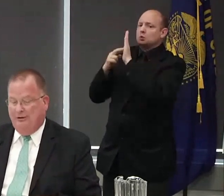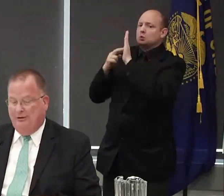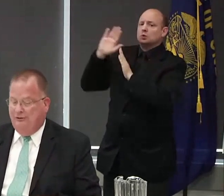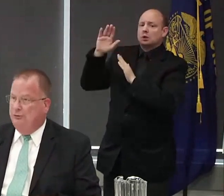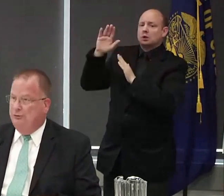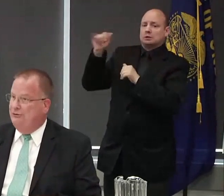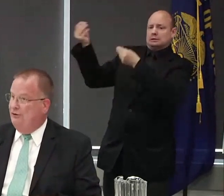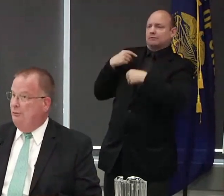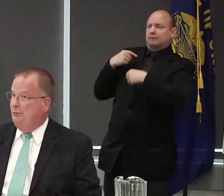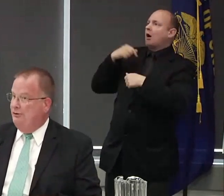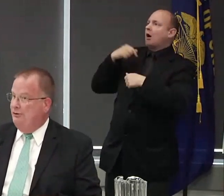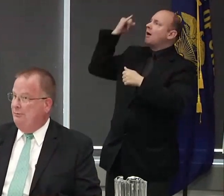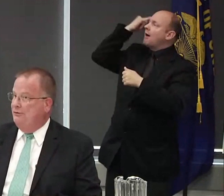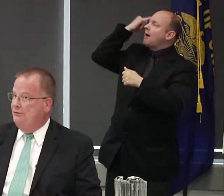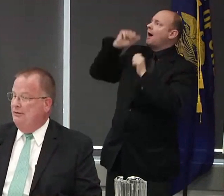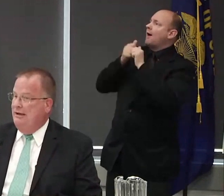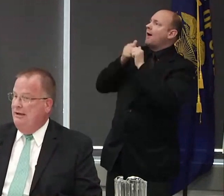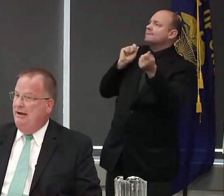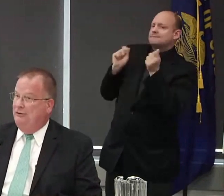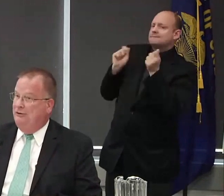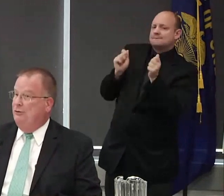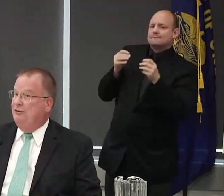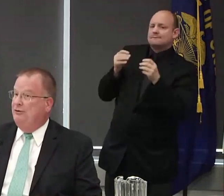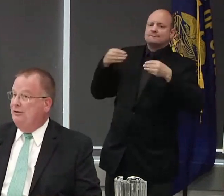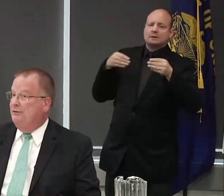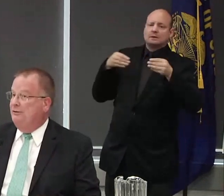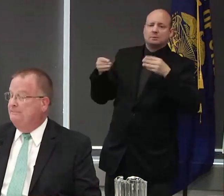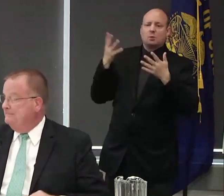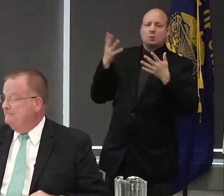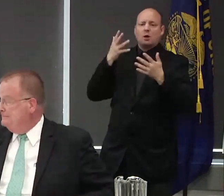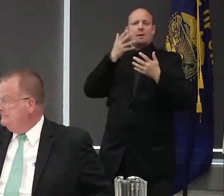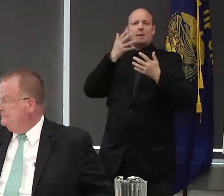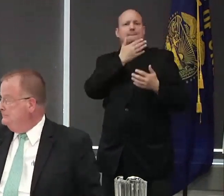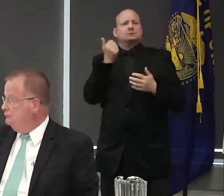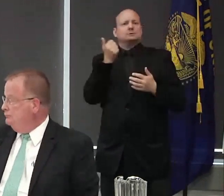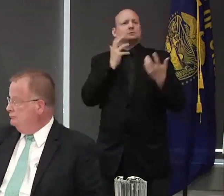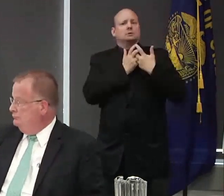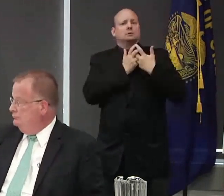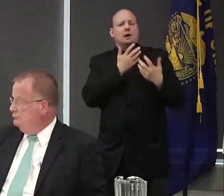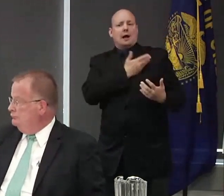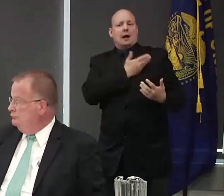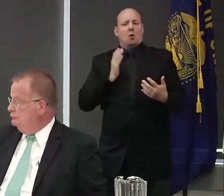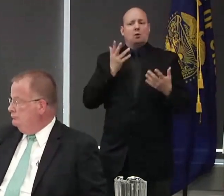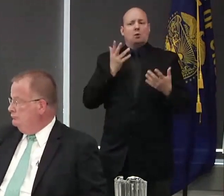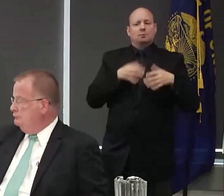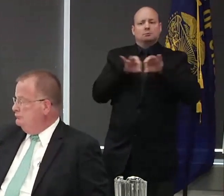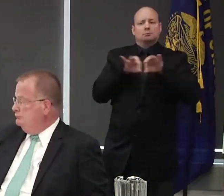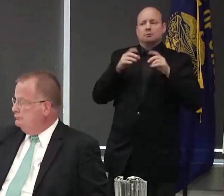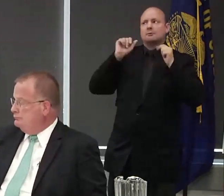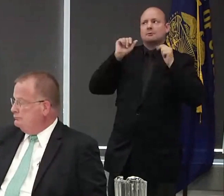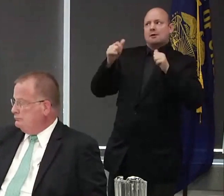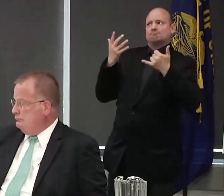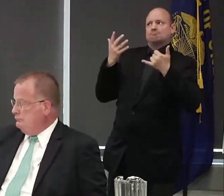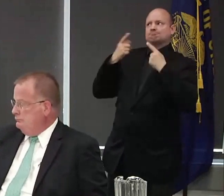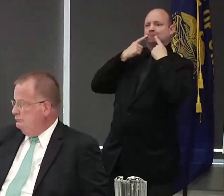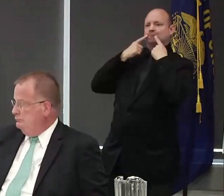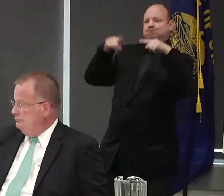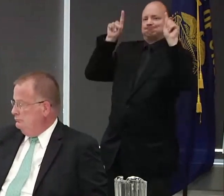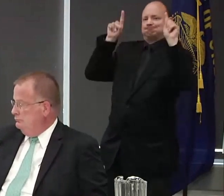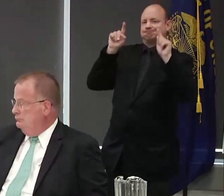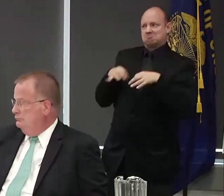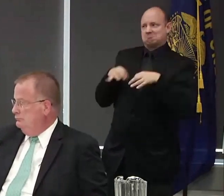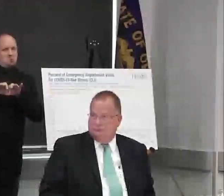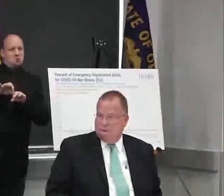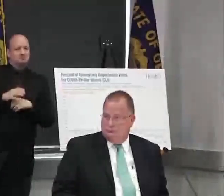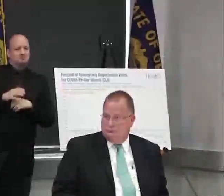across Oregon and school districts everywhere, to be able to do this effectively. I'll just add one other thing. We are